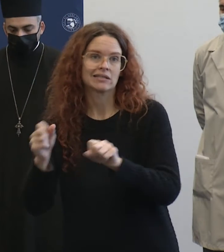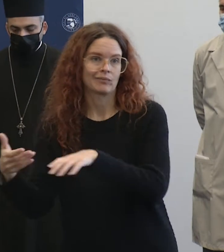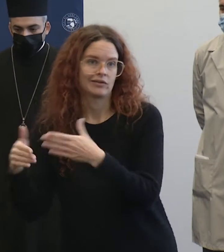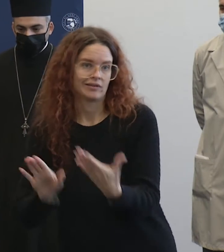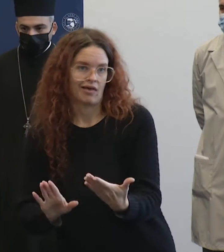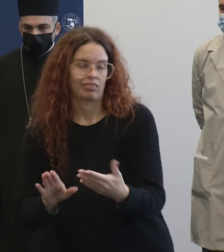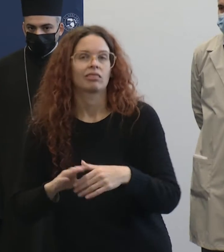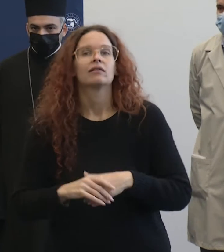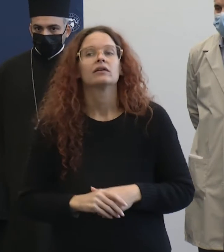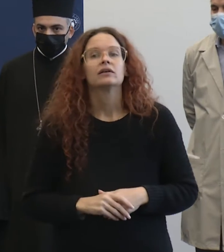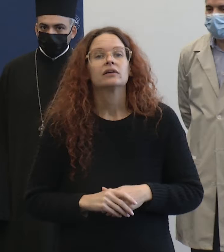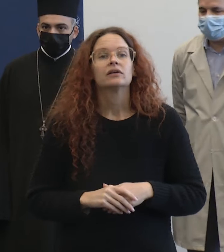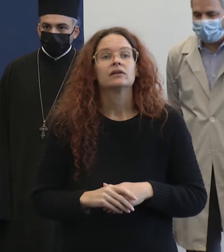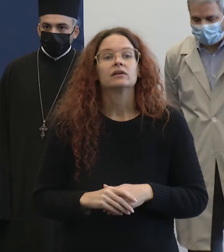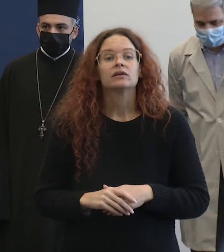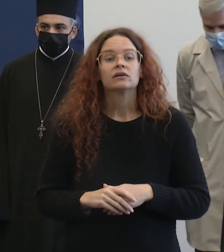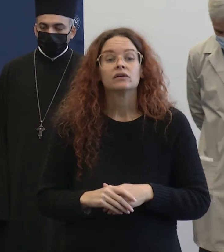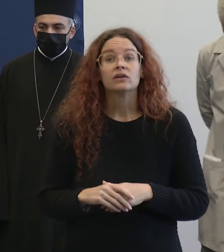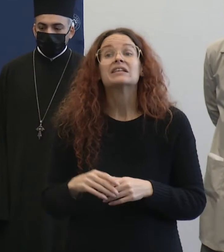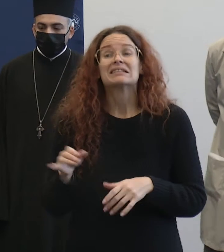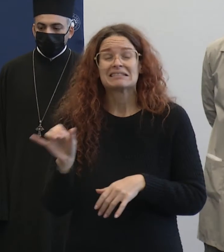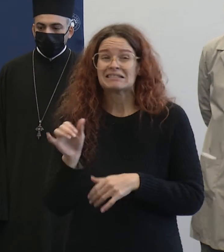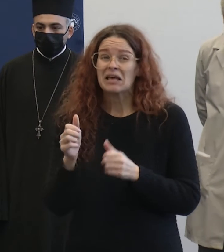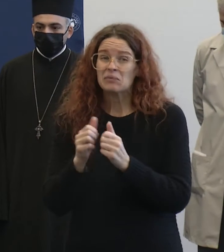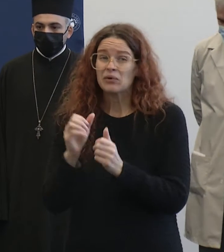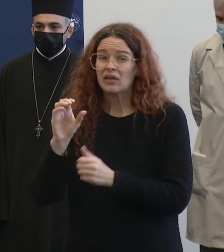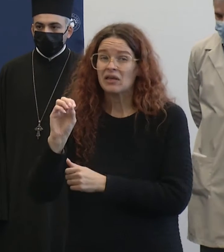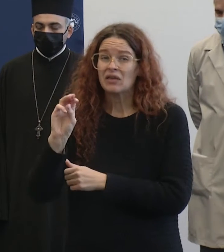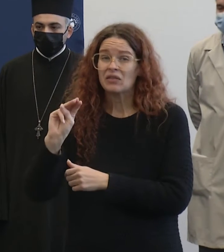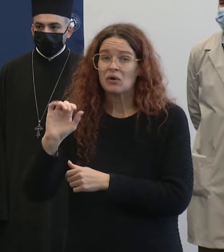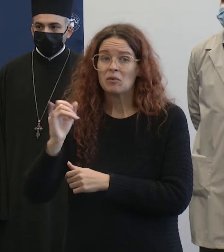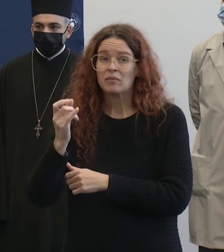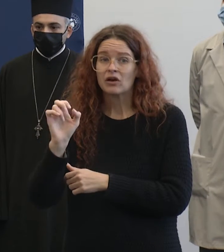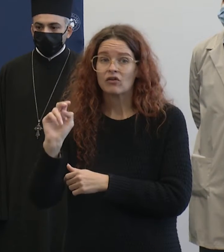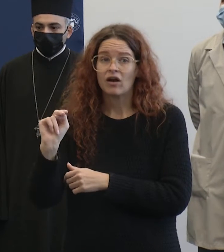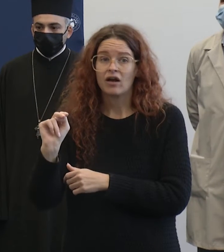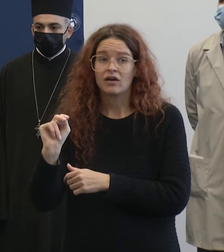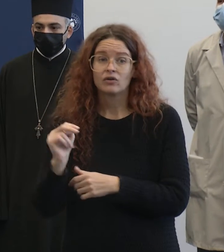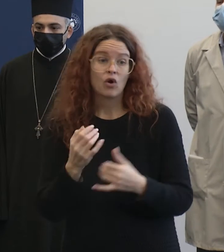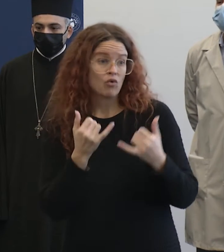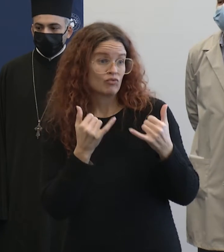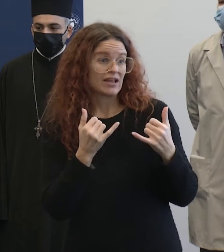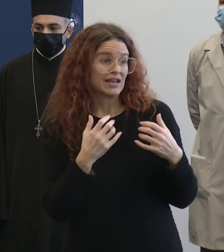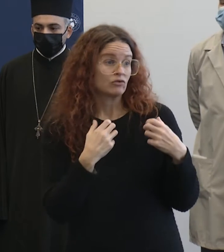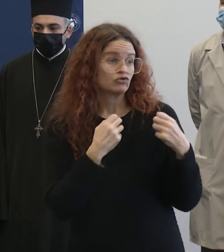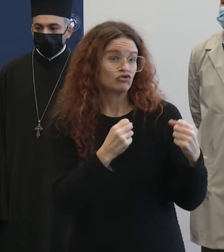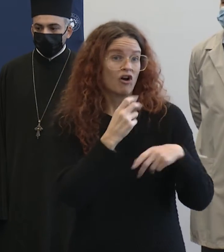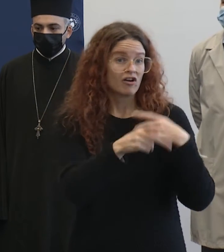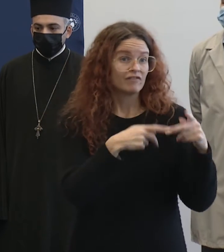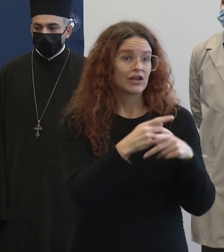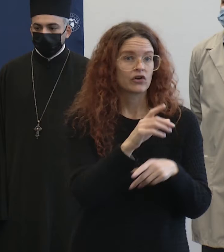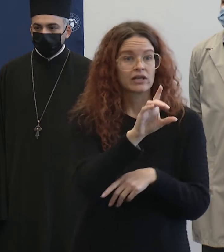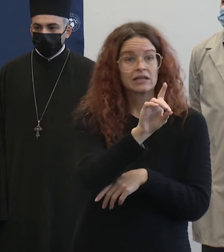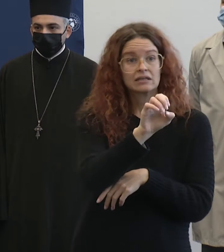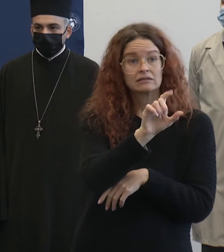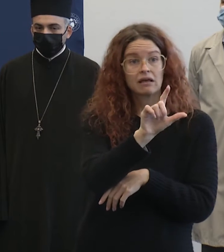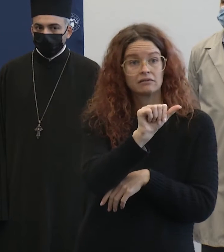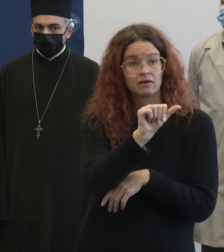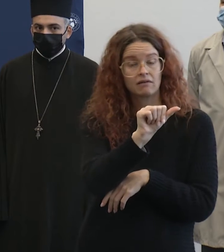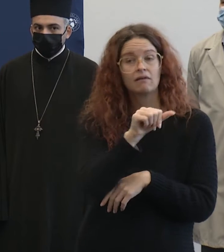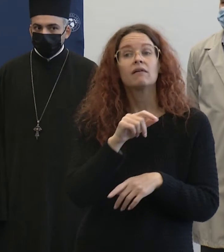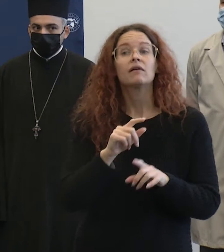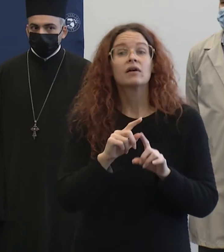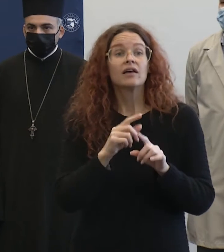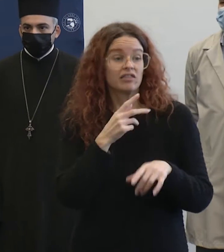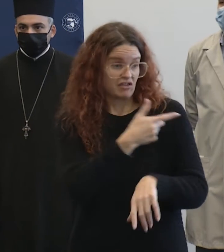likely to be borne out with the Omicron variant as well. The predominant strain currently is still the Delta variant, and the vaccines continue to